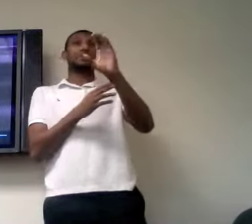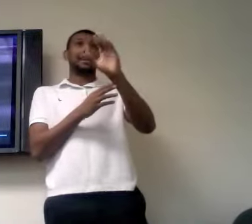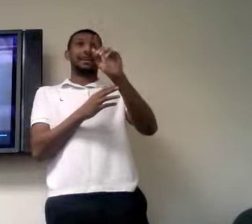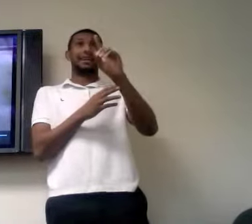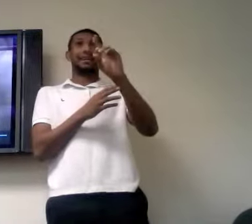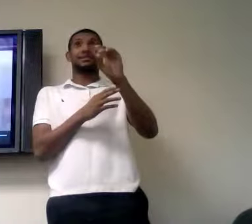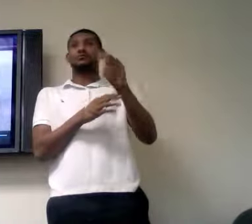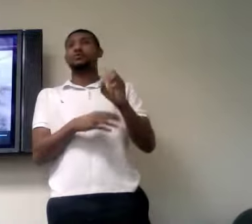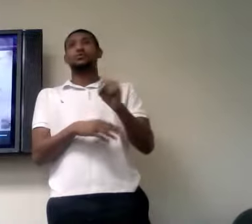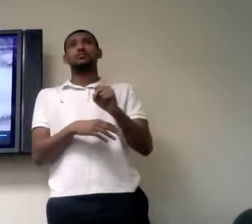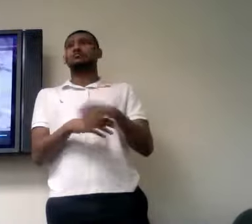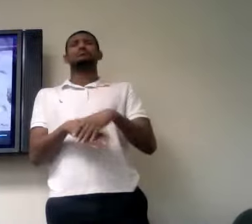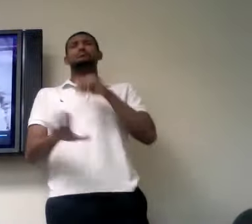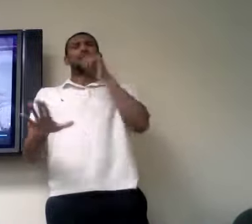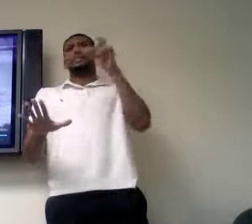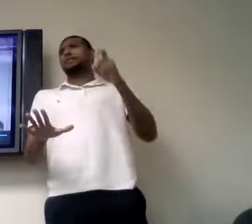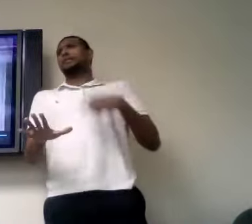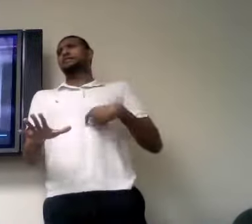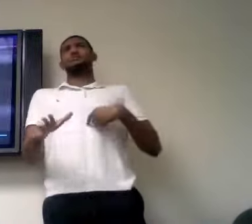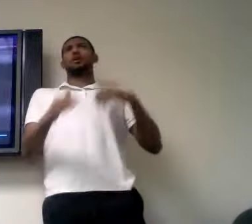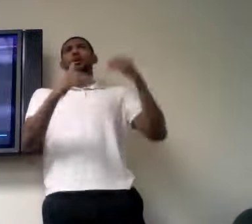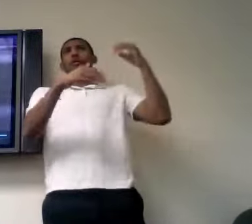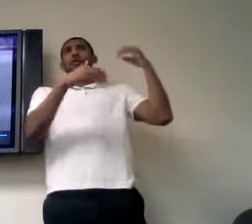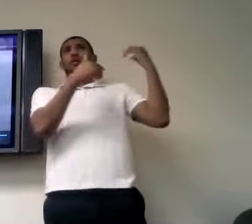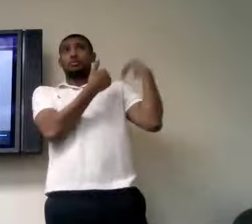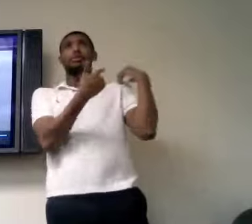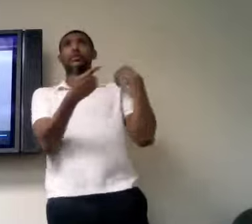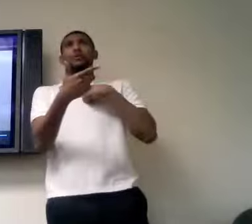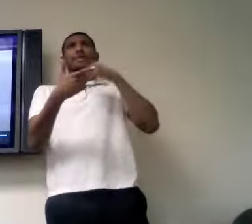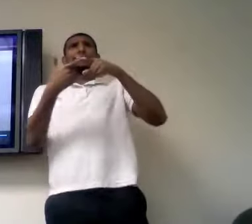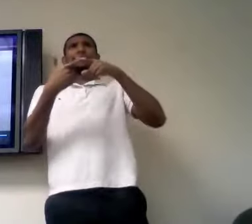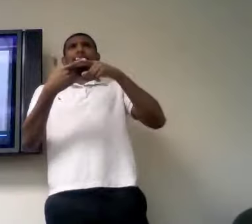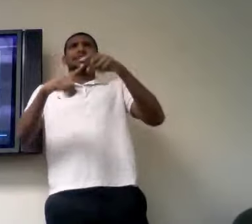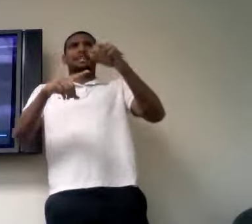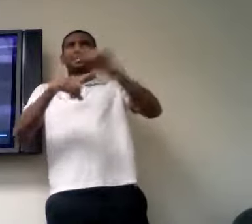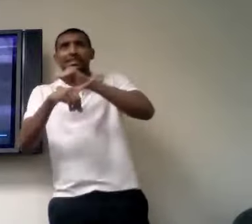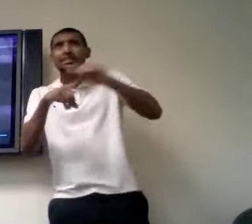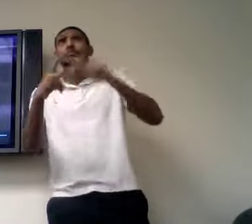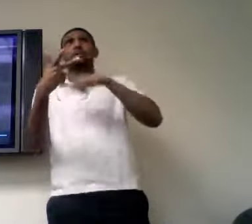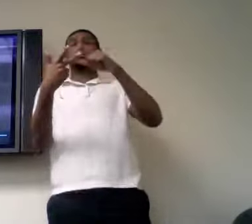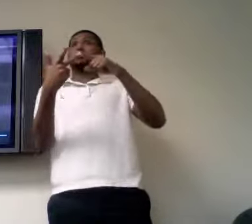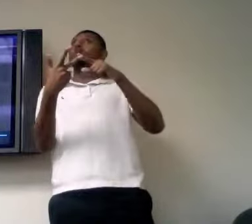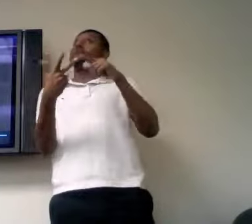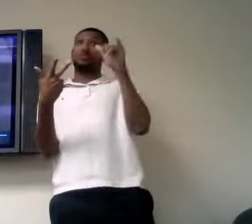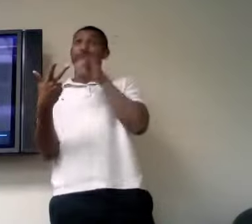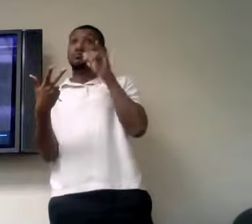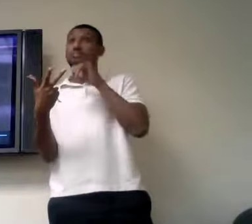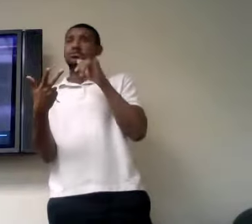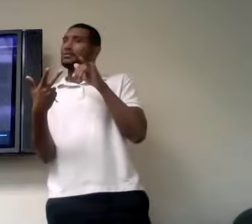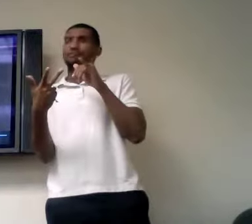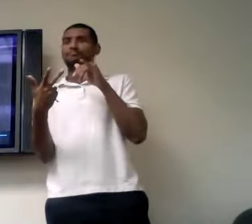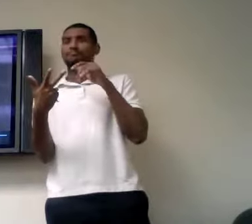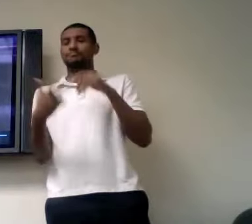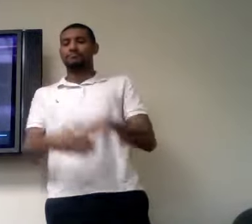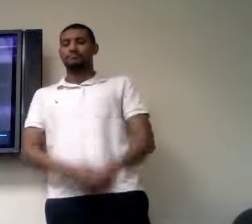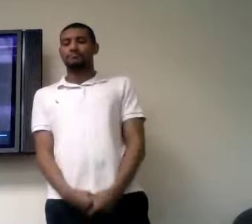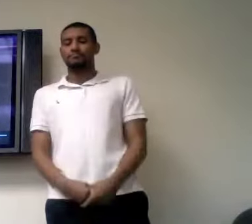authority, discipline, or sobriety. Within a month, 14 of these guards themselves would be